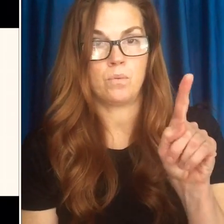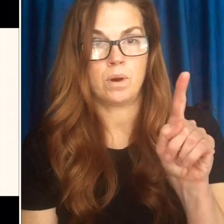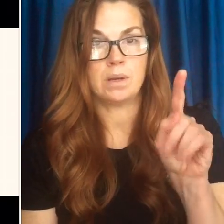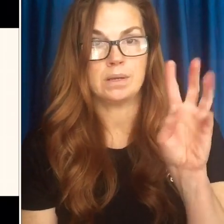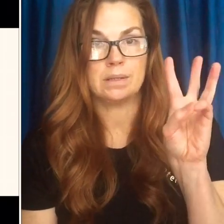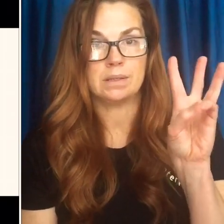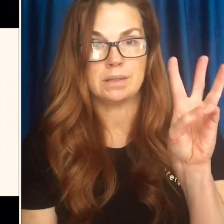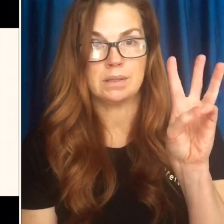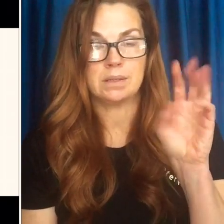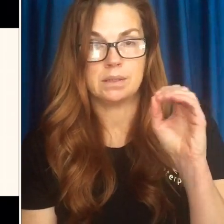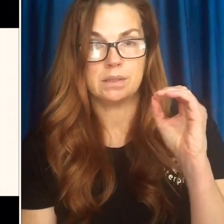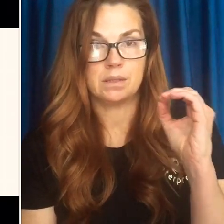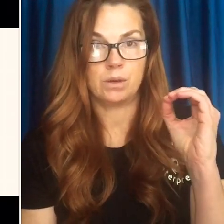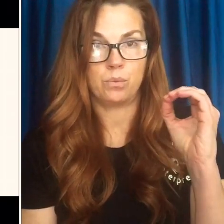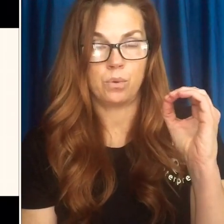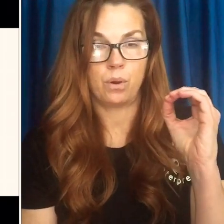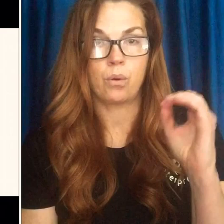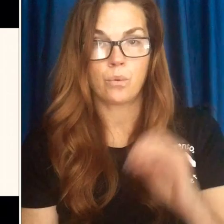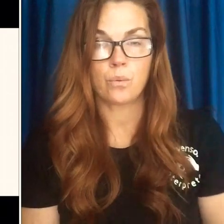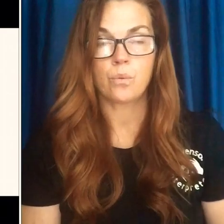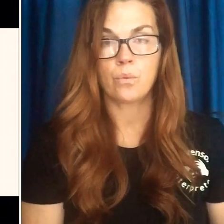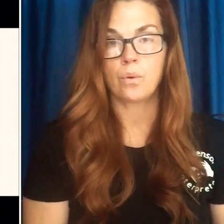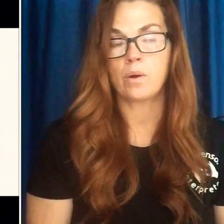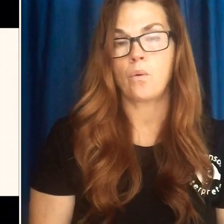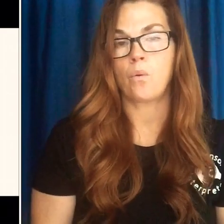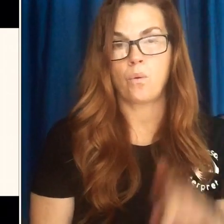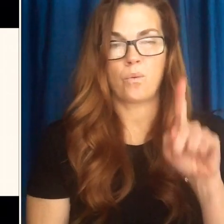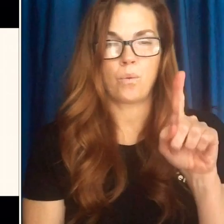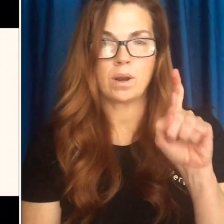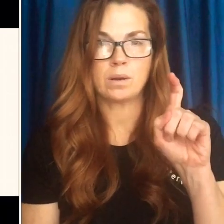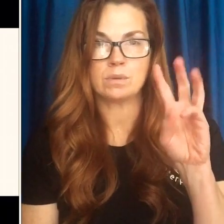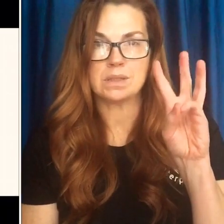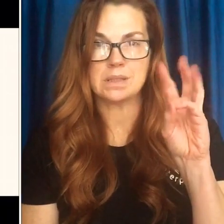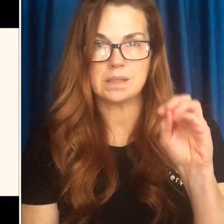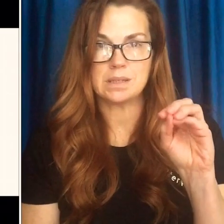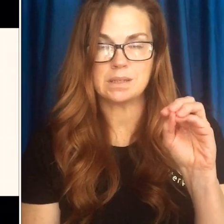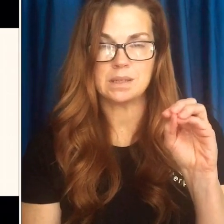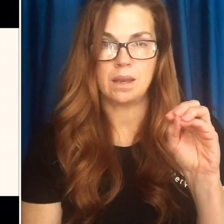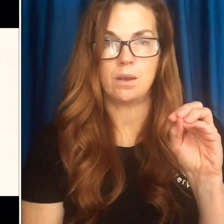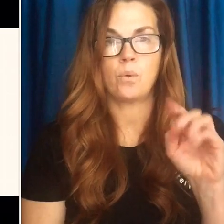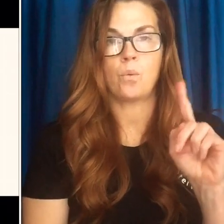0.160, or 160 thousandths.